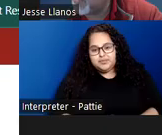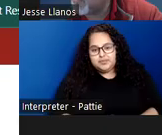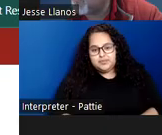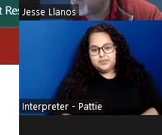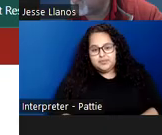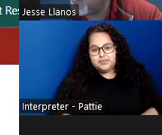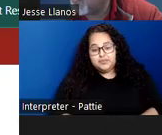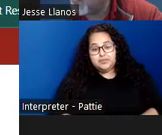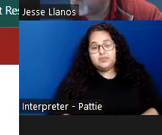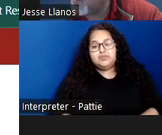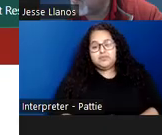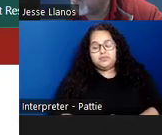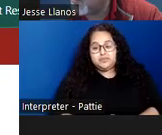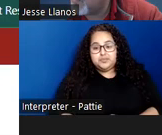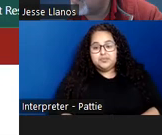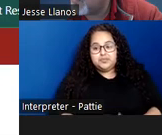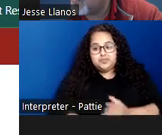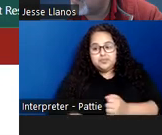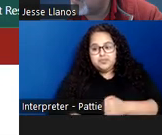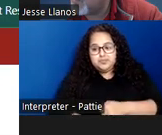so you can see the video.